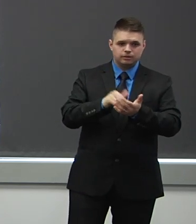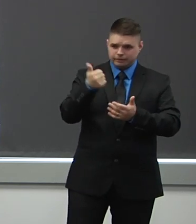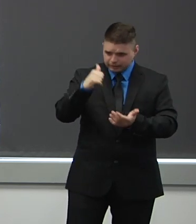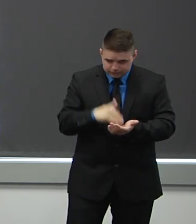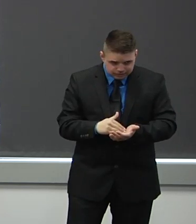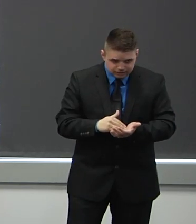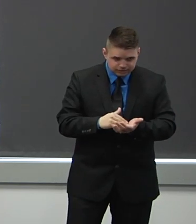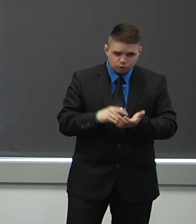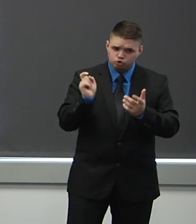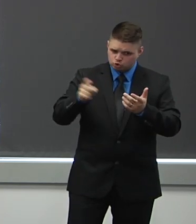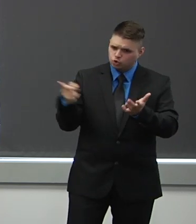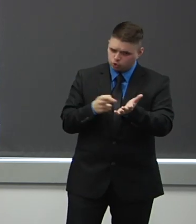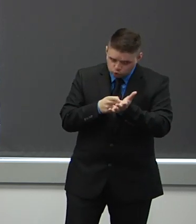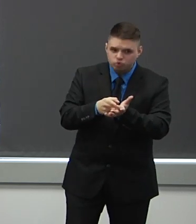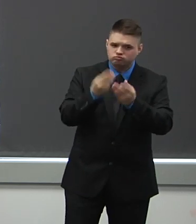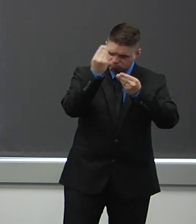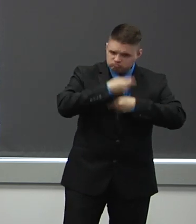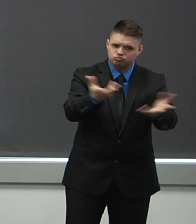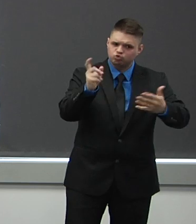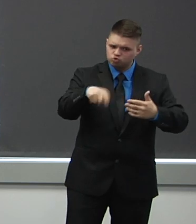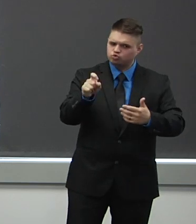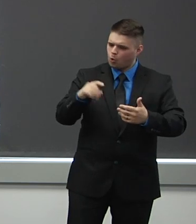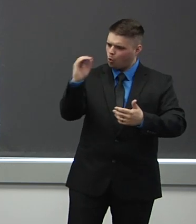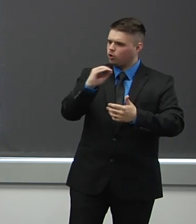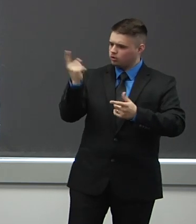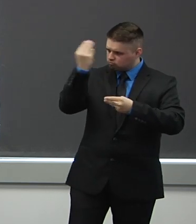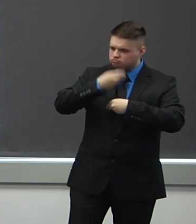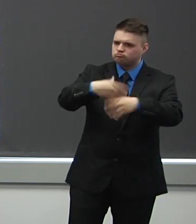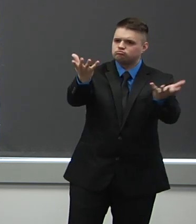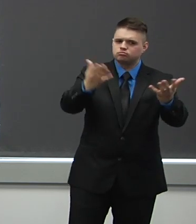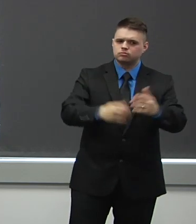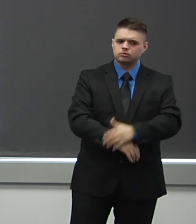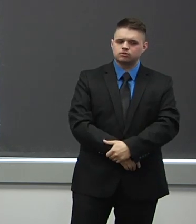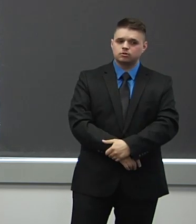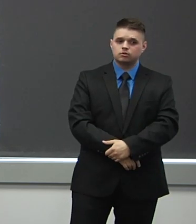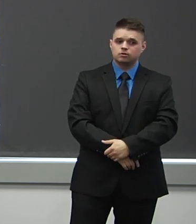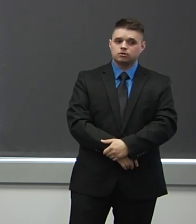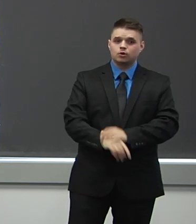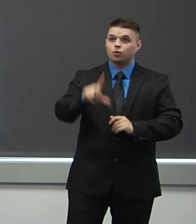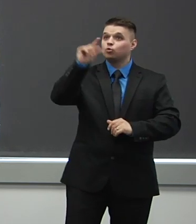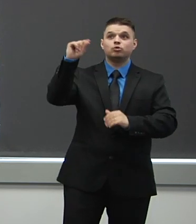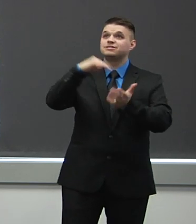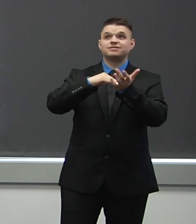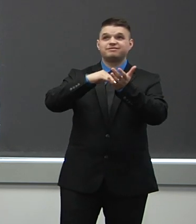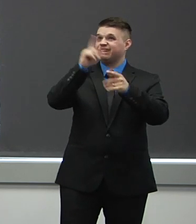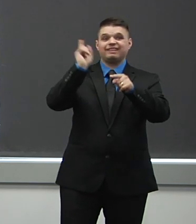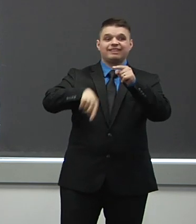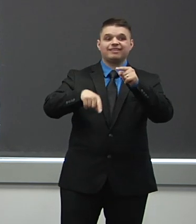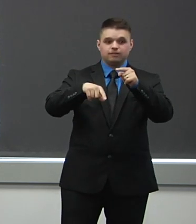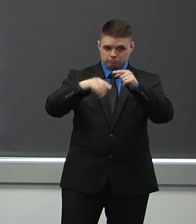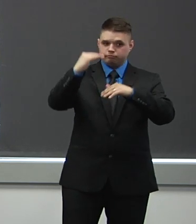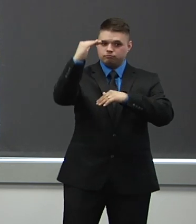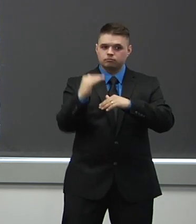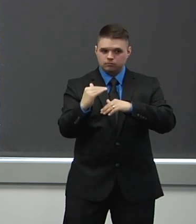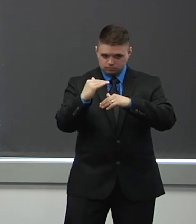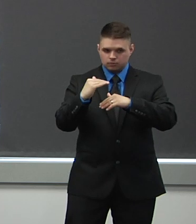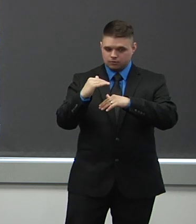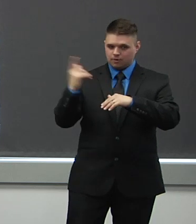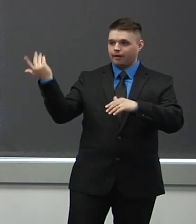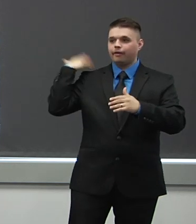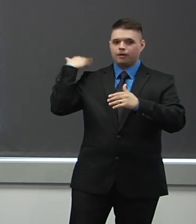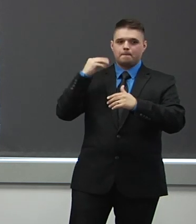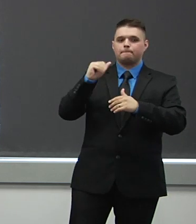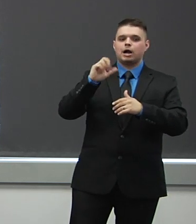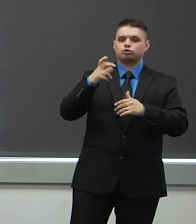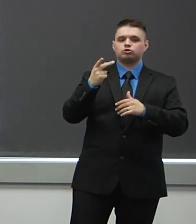not tell the people of Oregon that that was actually the case and that the numbers were incorrect back on March 18th when you announced 20,000 tests